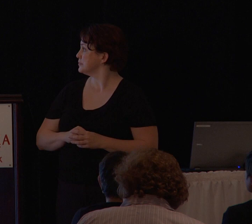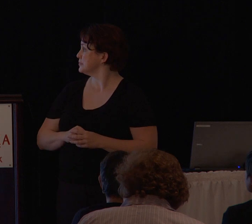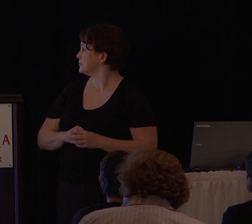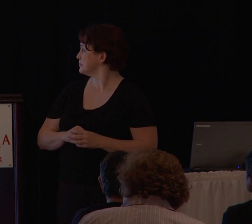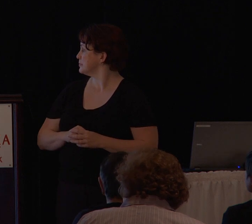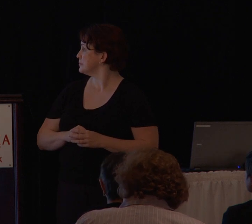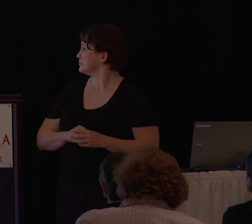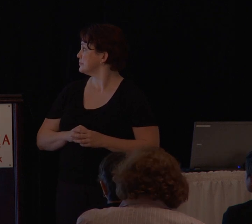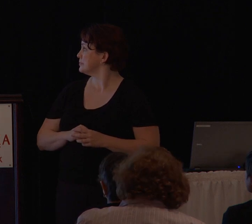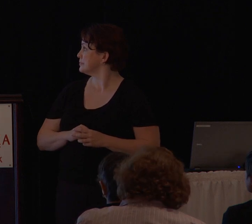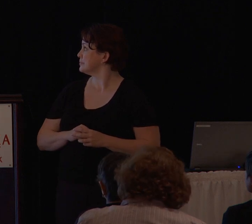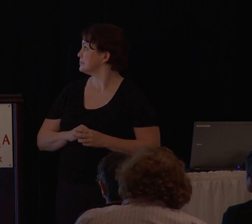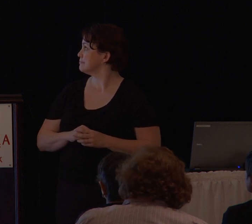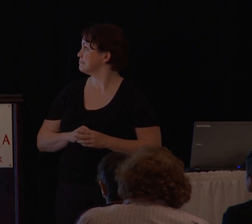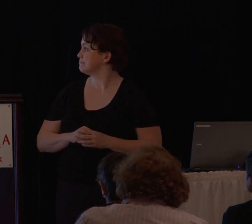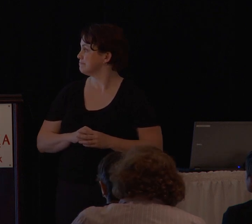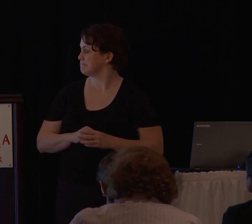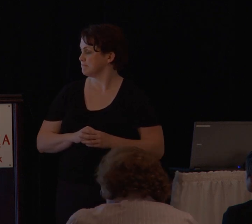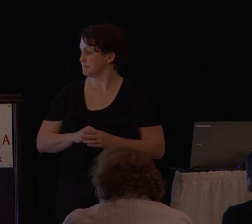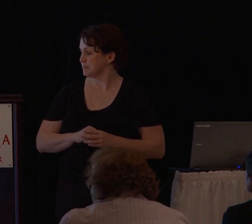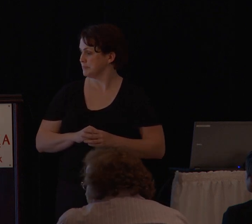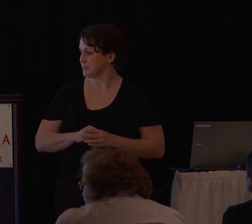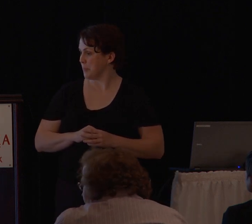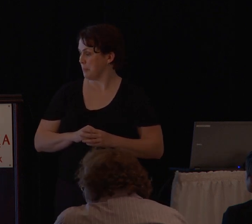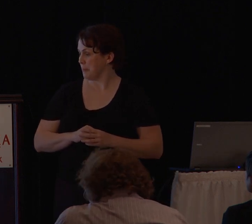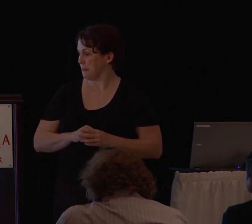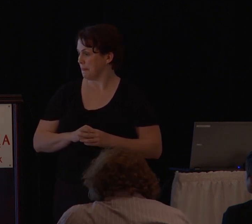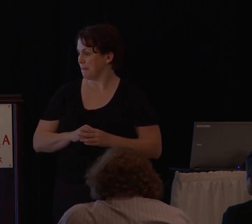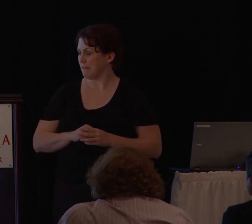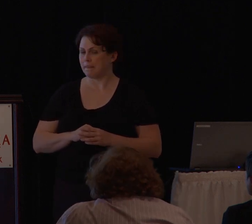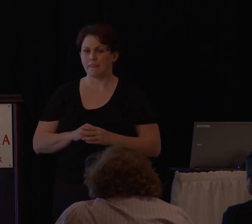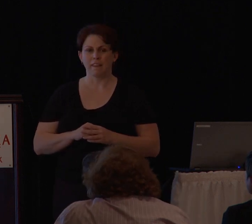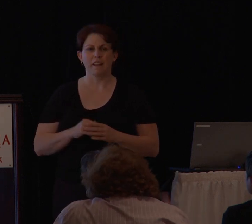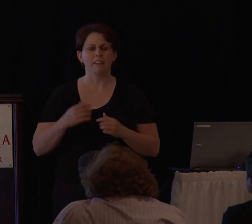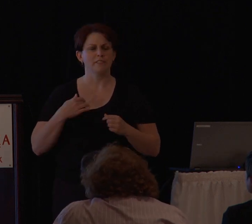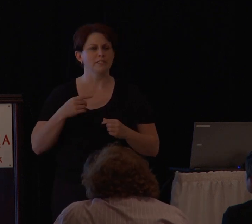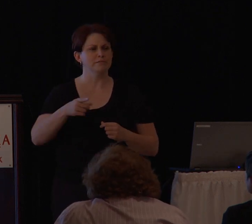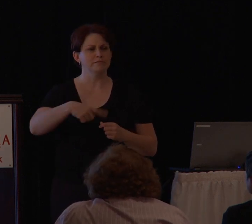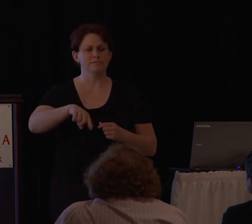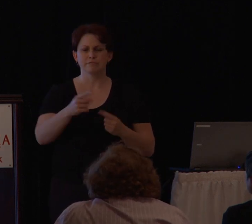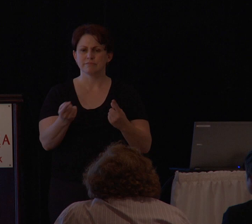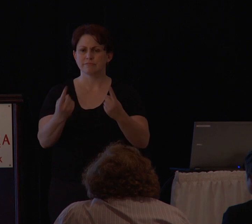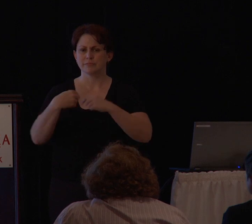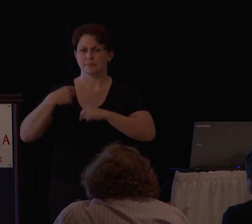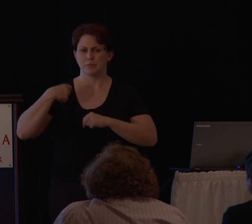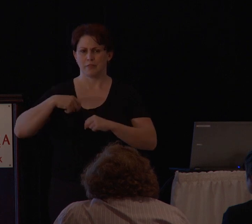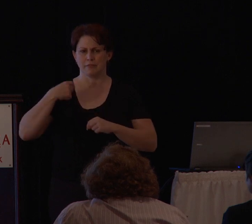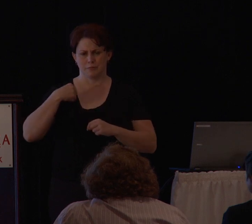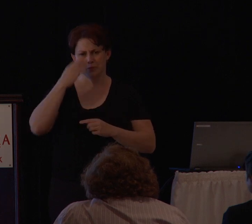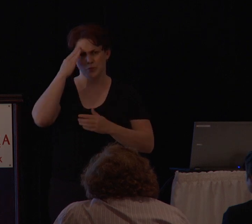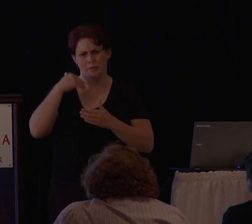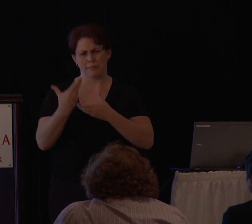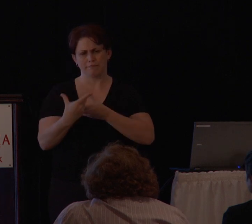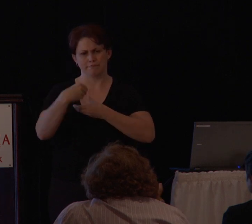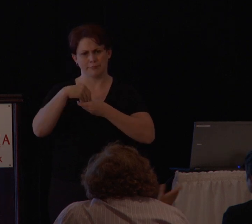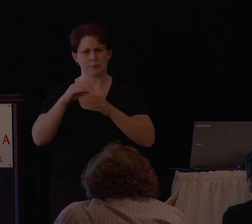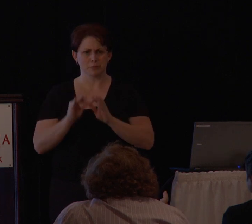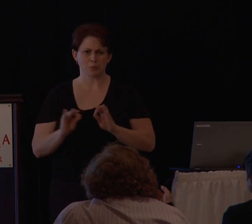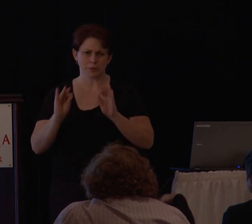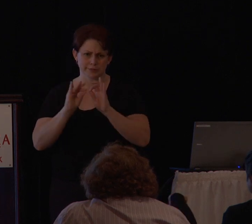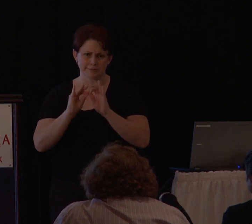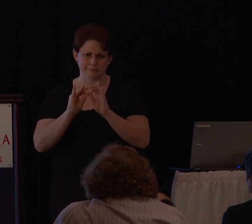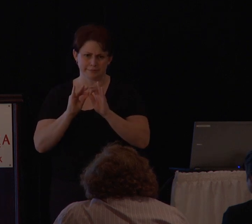I don't think I need to convince anyone here of why inclusion is important, especially at school, but I want to be clear